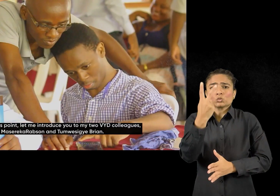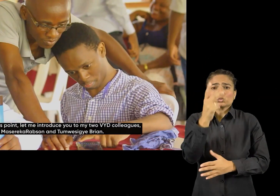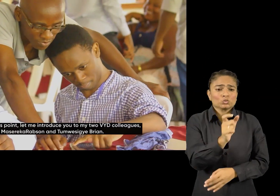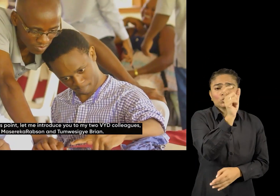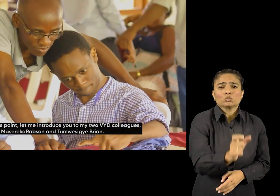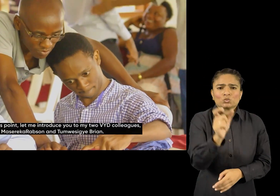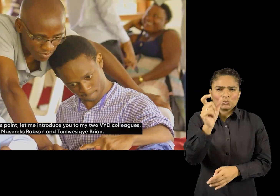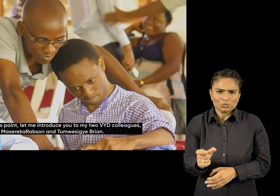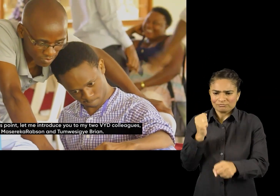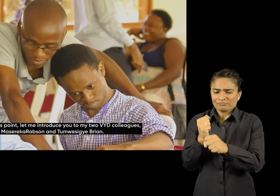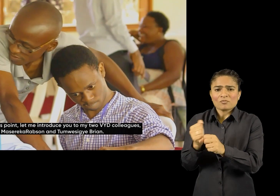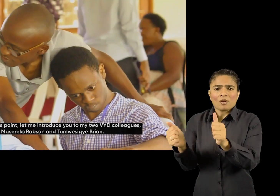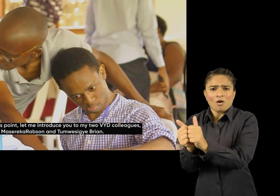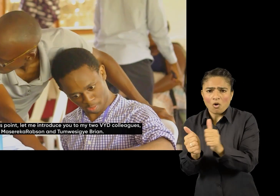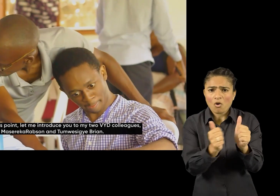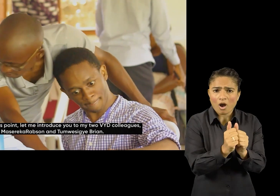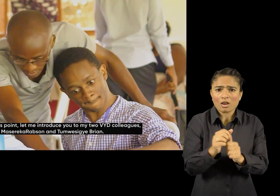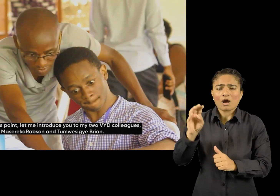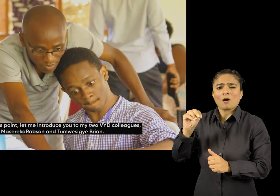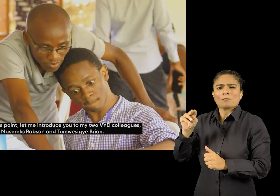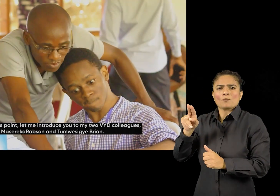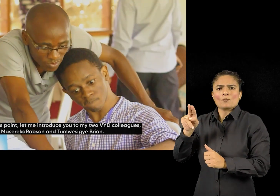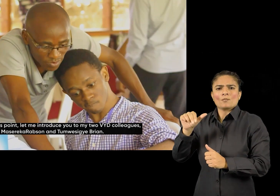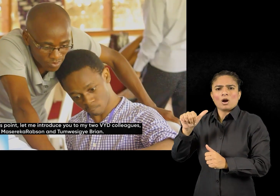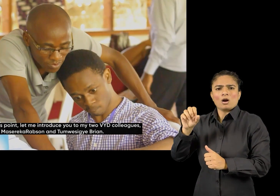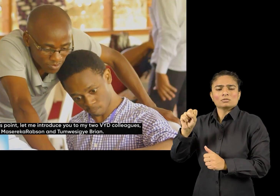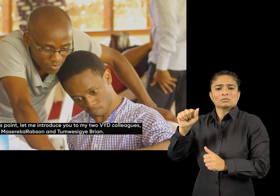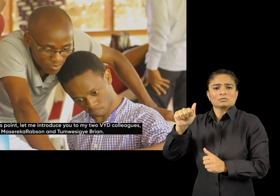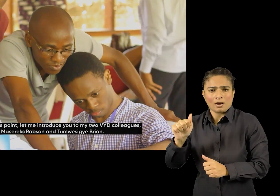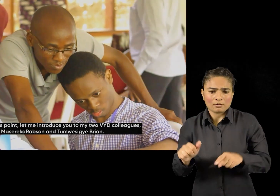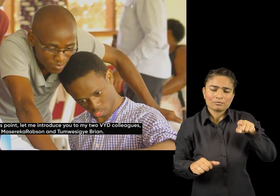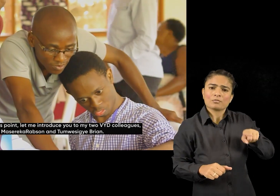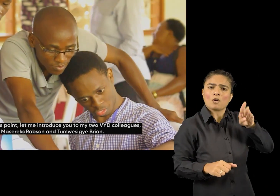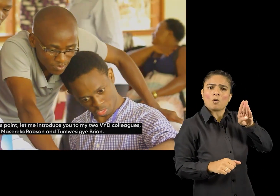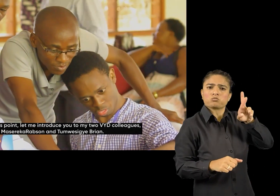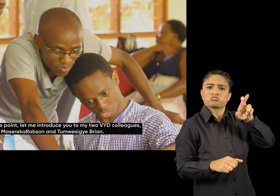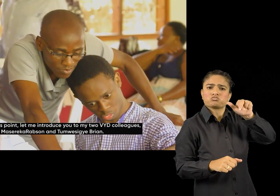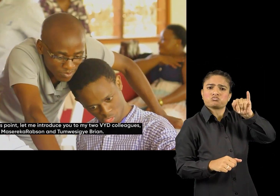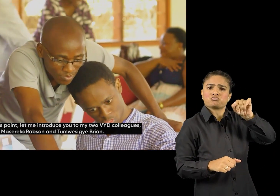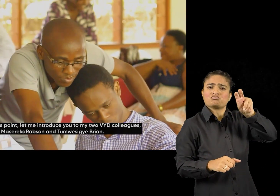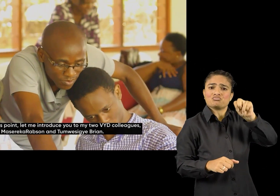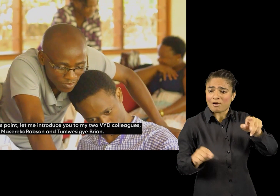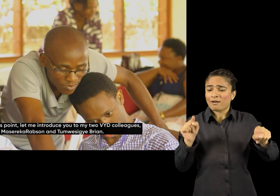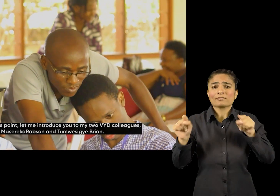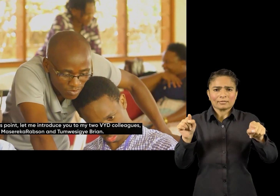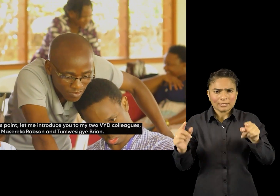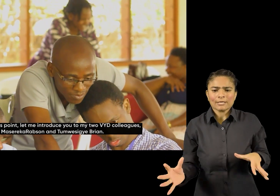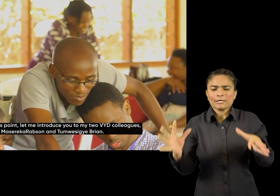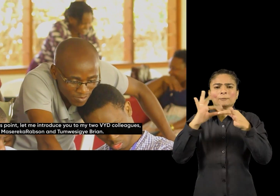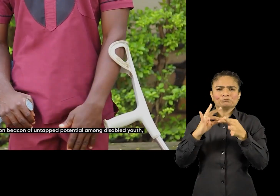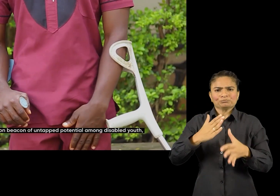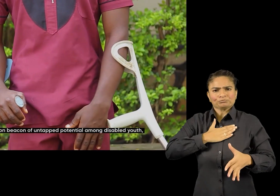two VYD colleagues, Masereka Robson and Tumwesije Brian.